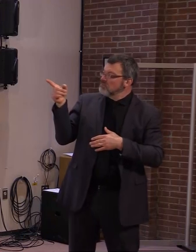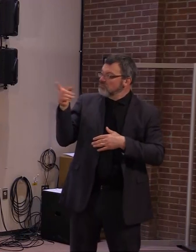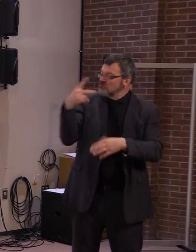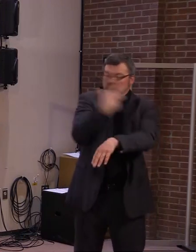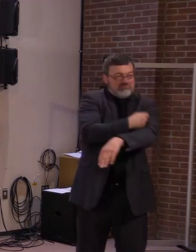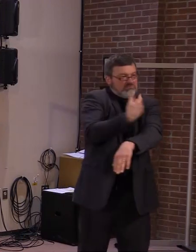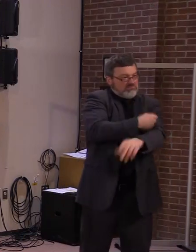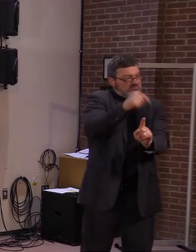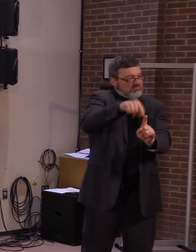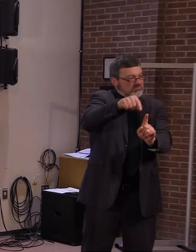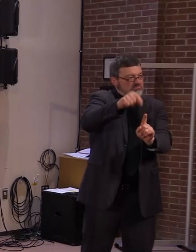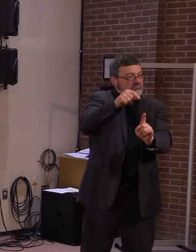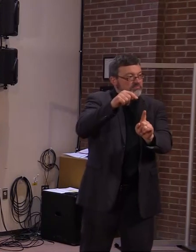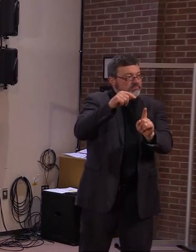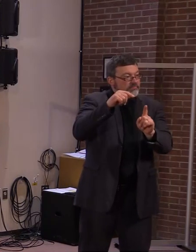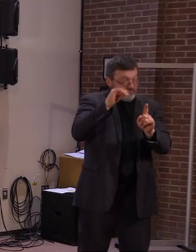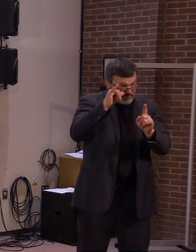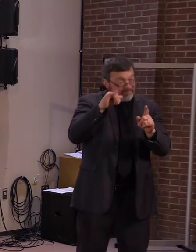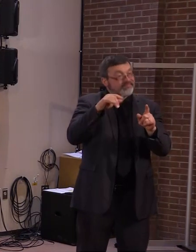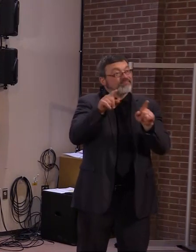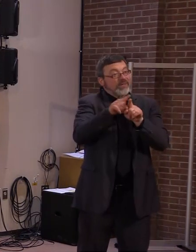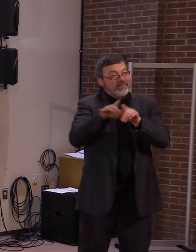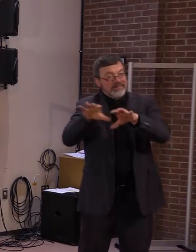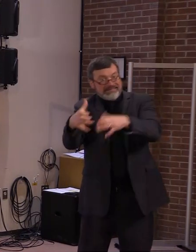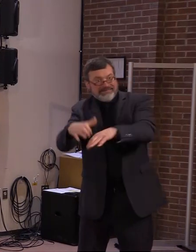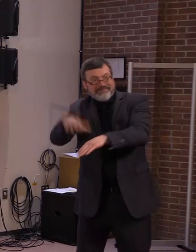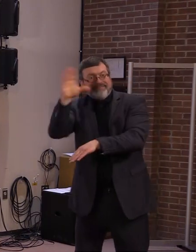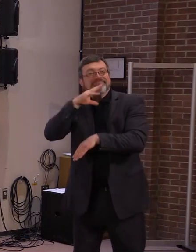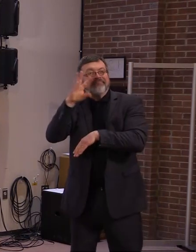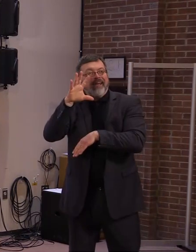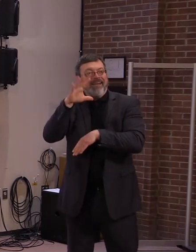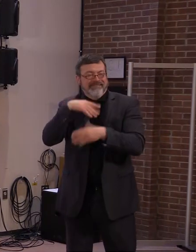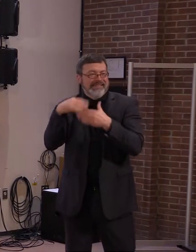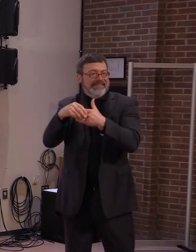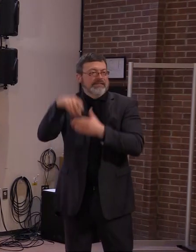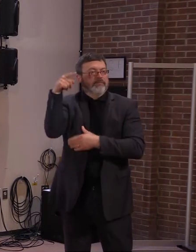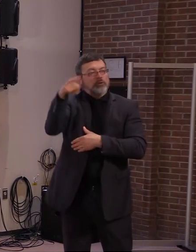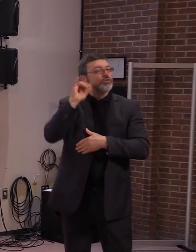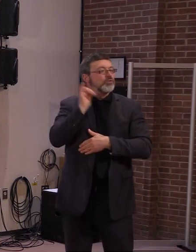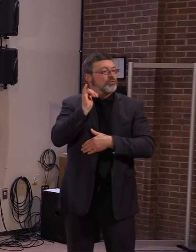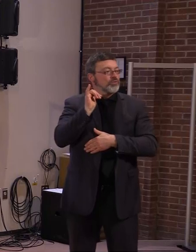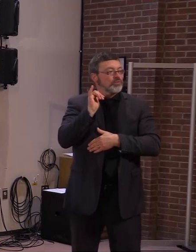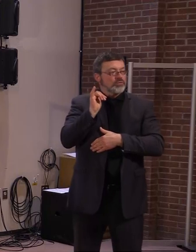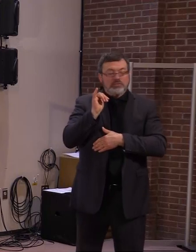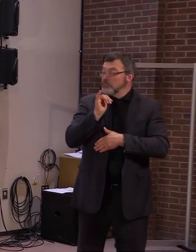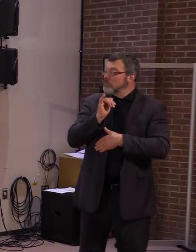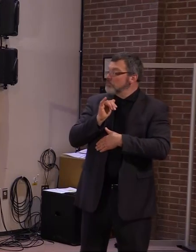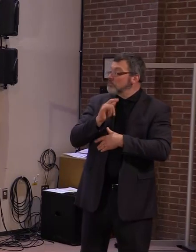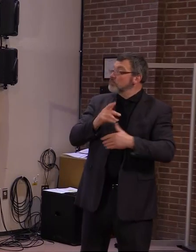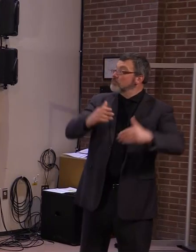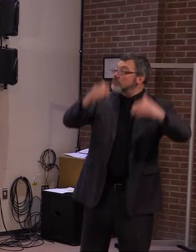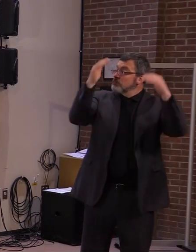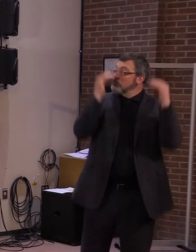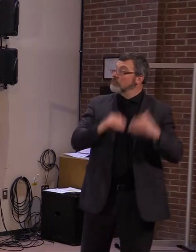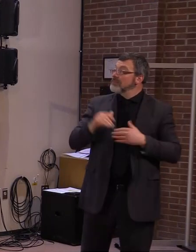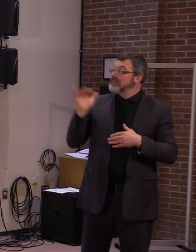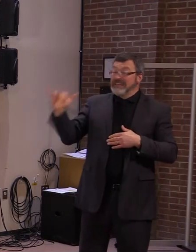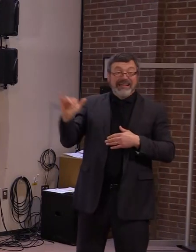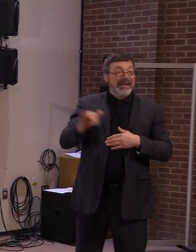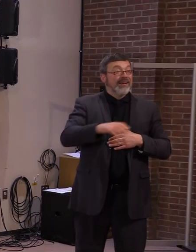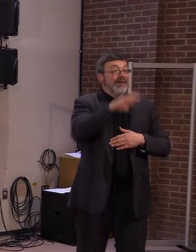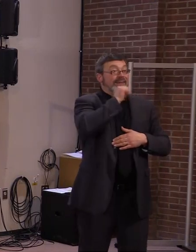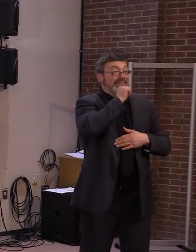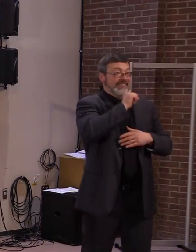population fully vaccinated. And then finally, looking at the 5 to 11-year-olds, we mentioned how important it is for them to get vaccinated. They continue